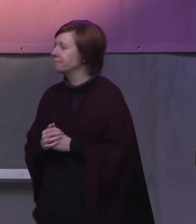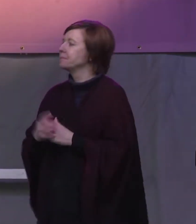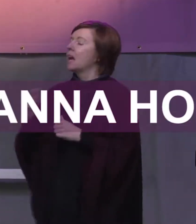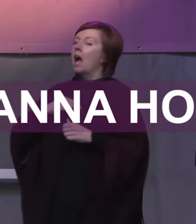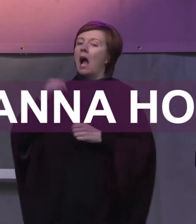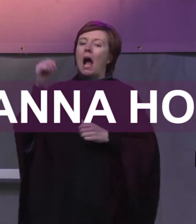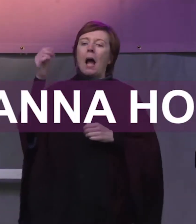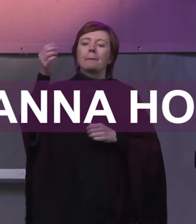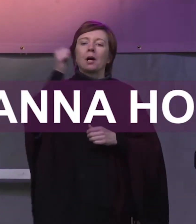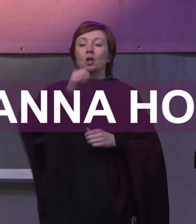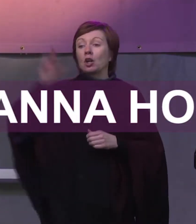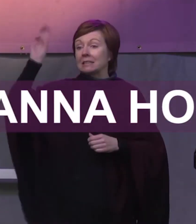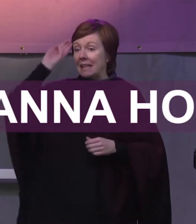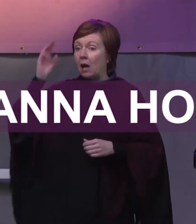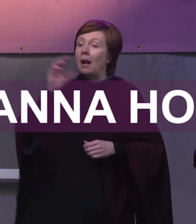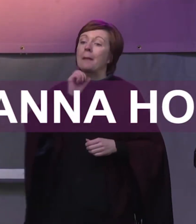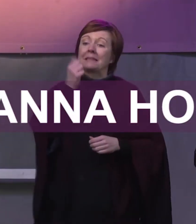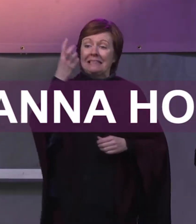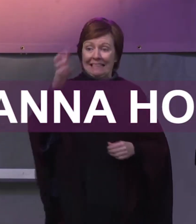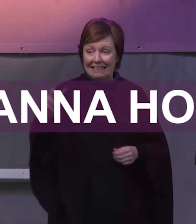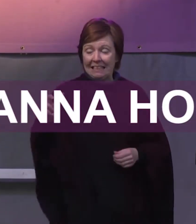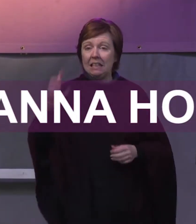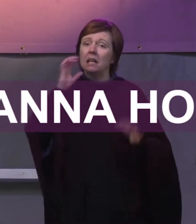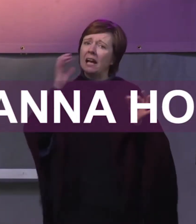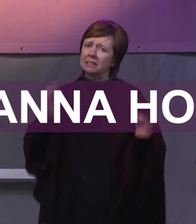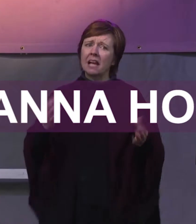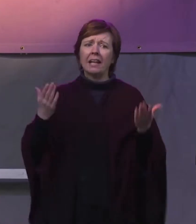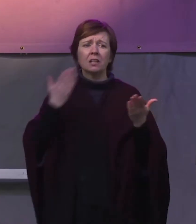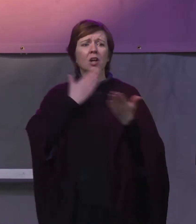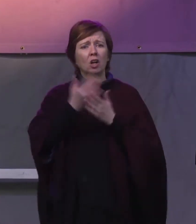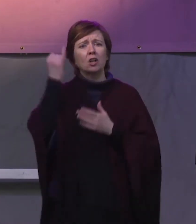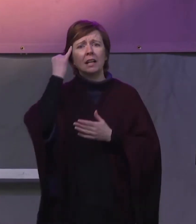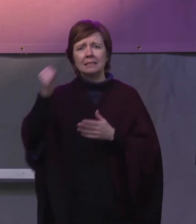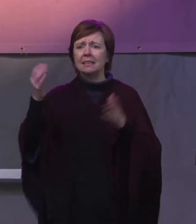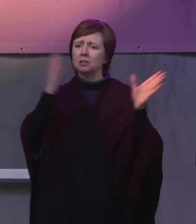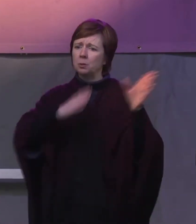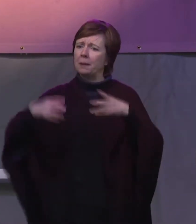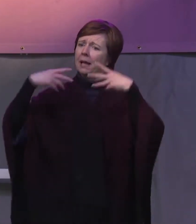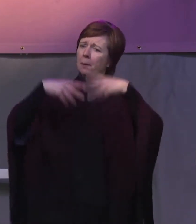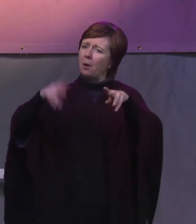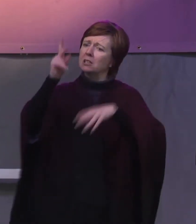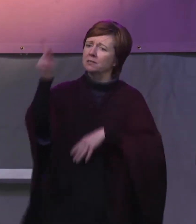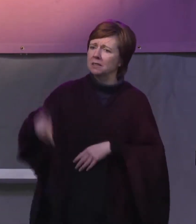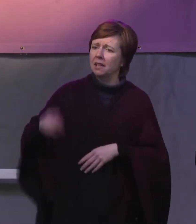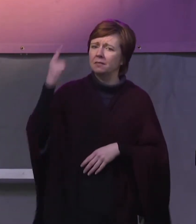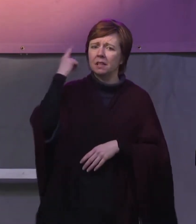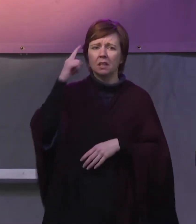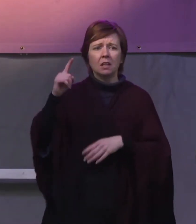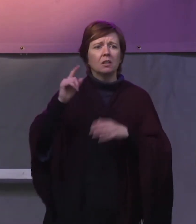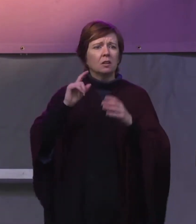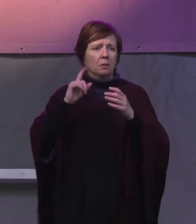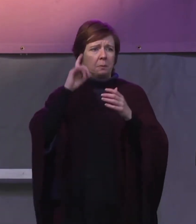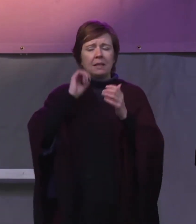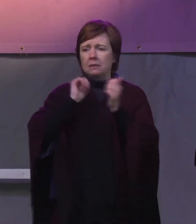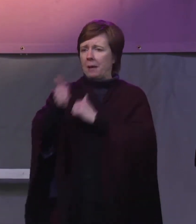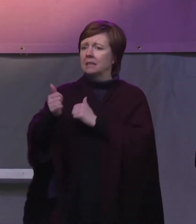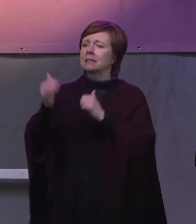I'm a Girl Scout, and I'm a 16-year-old who decided it was a good idea to plan a march in Philadelphia for passage of the Equal Rights